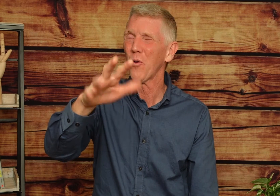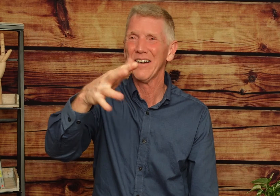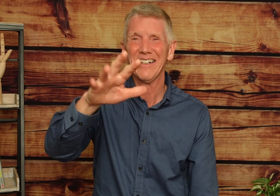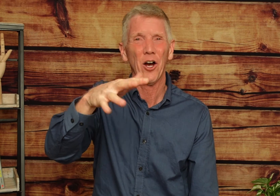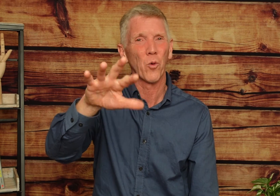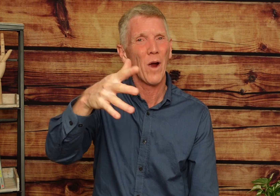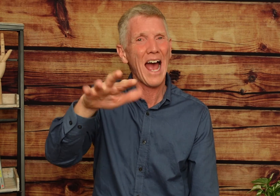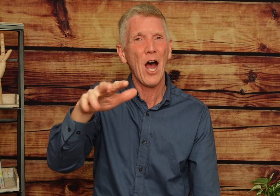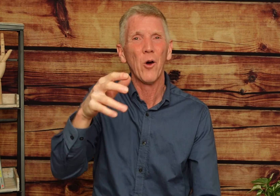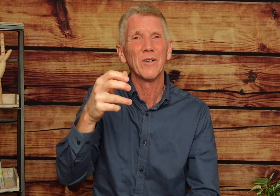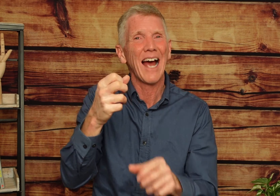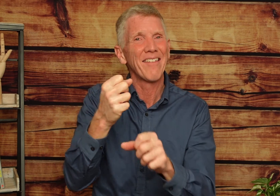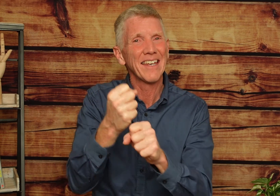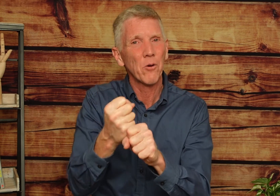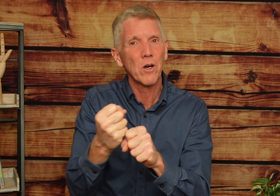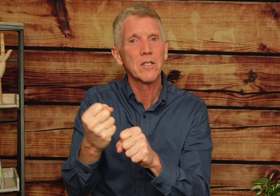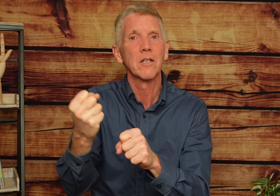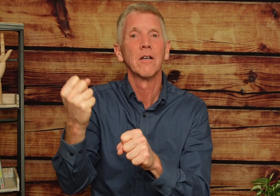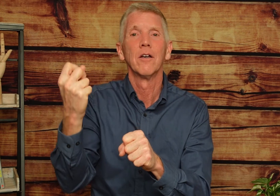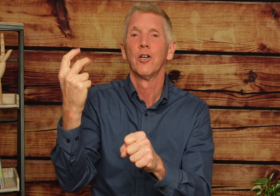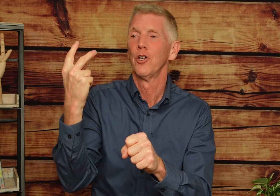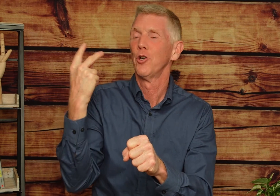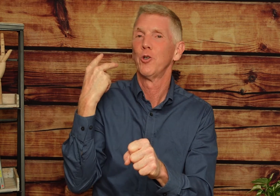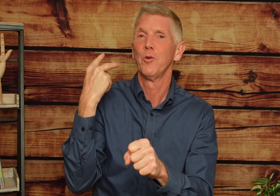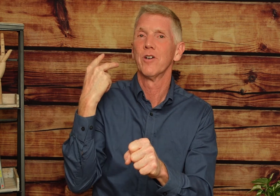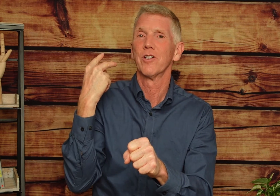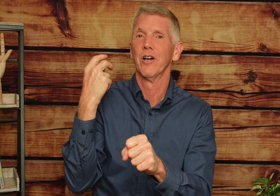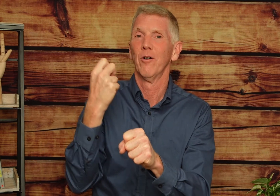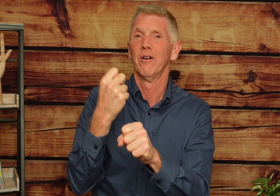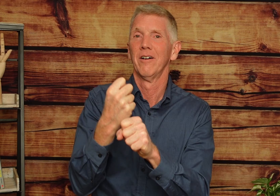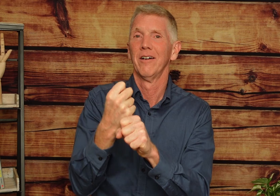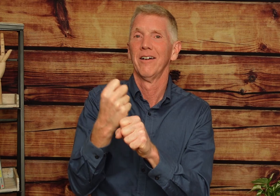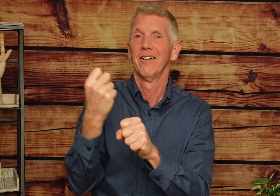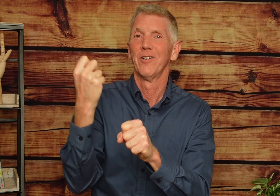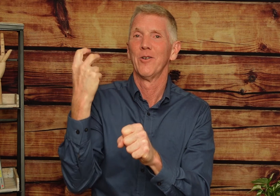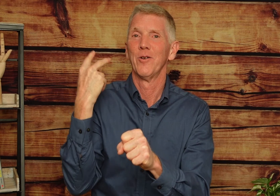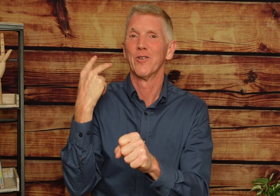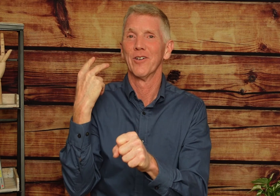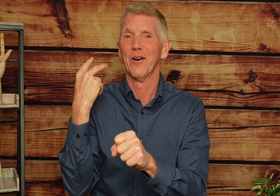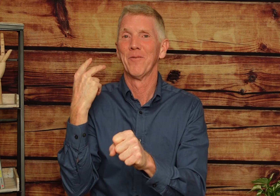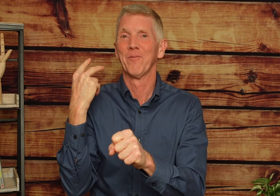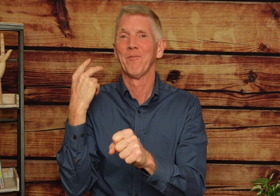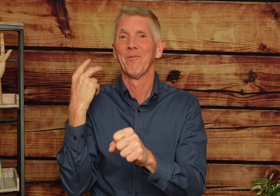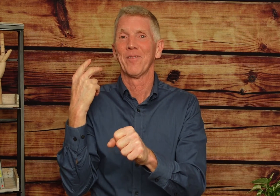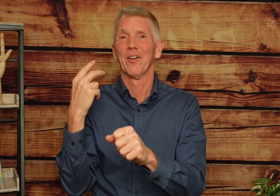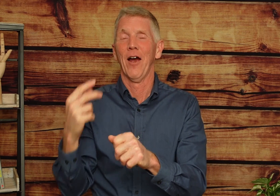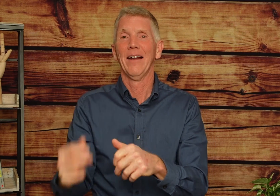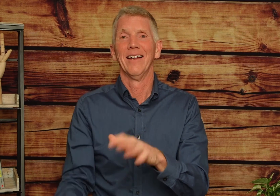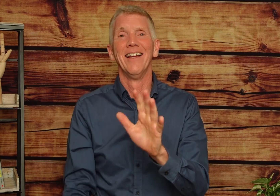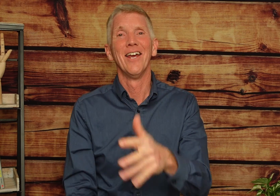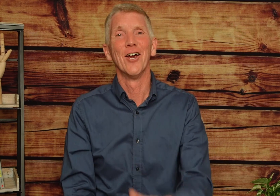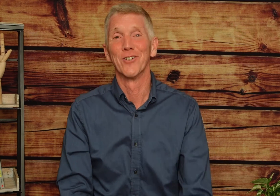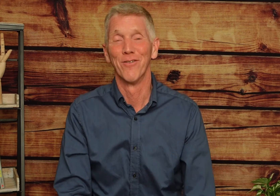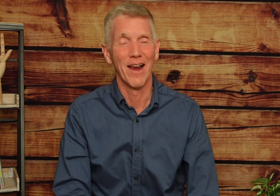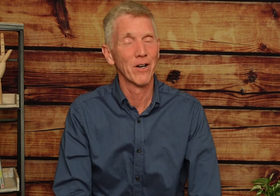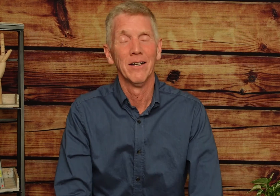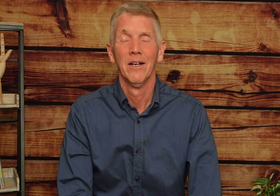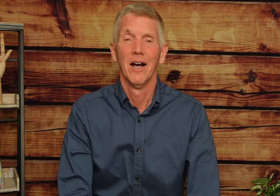of, around, I think it was 2 years ago. 2 years ago. All right, and here's a favorite of